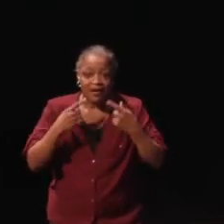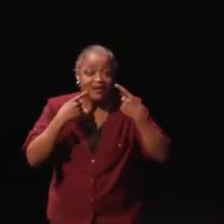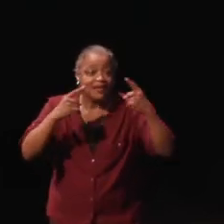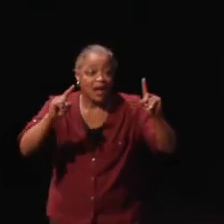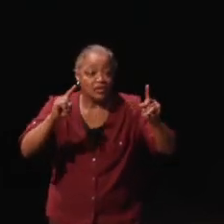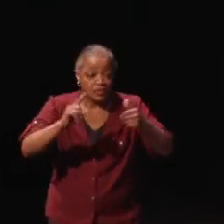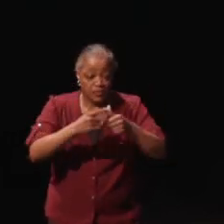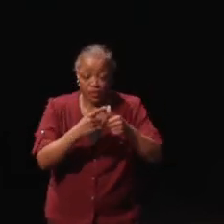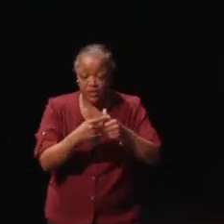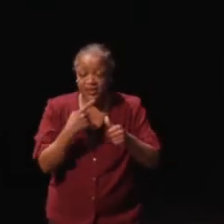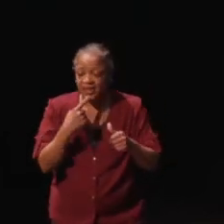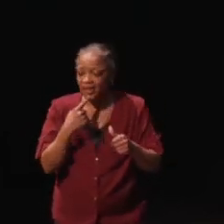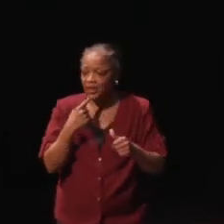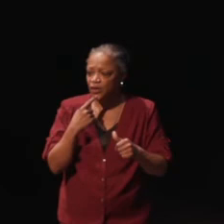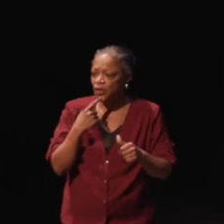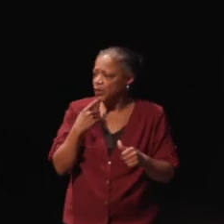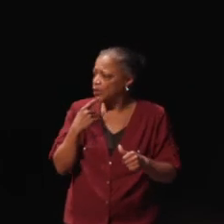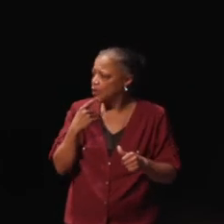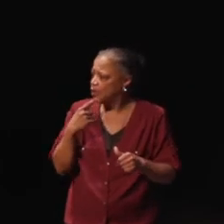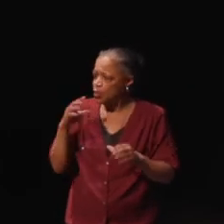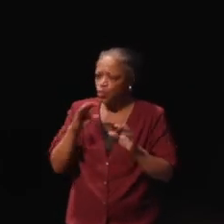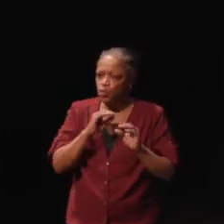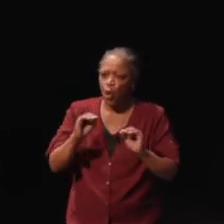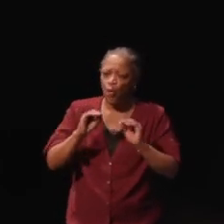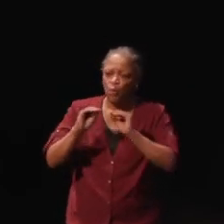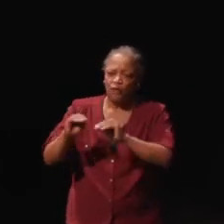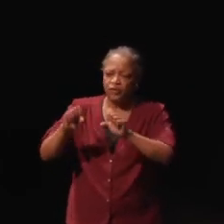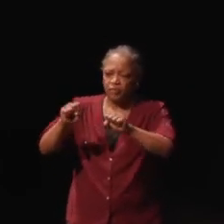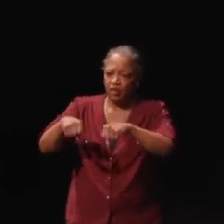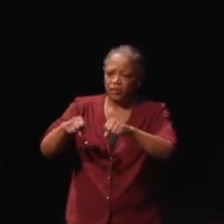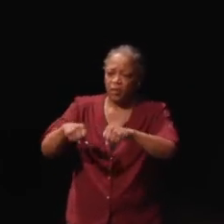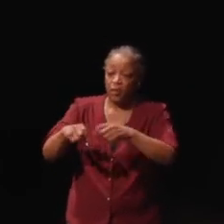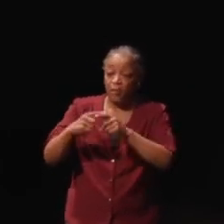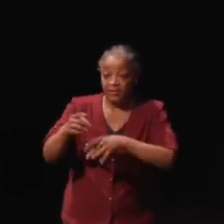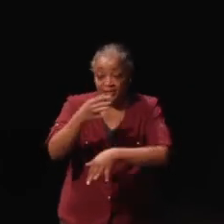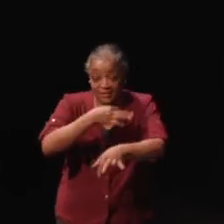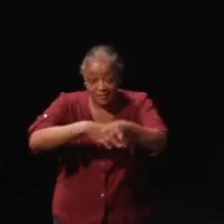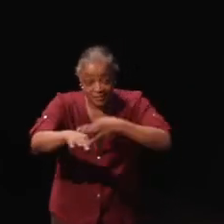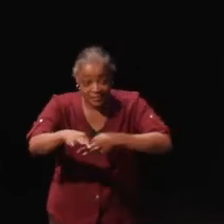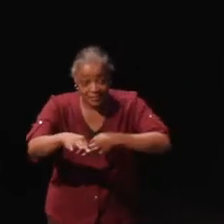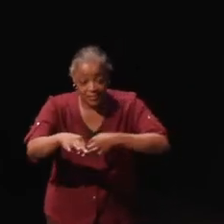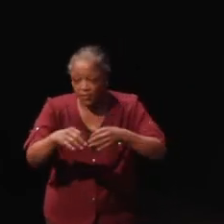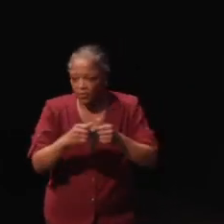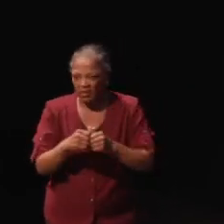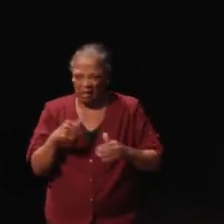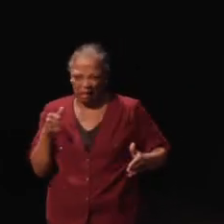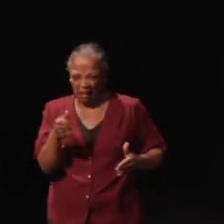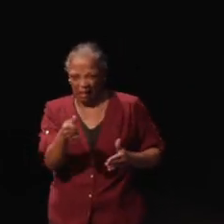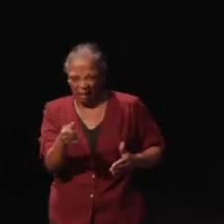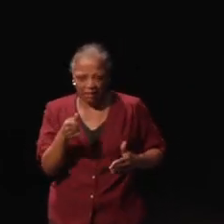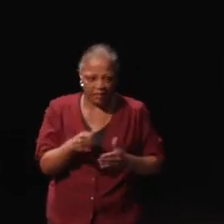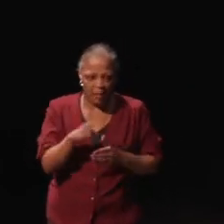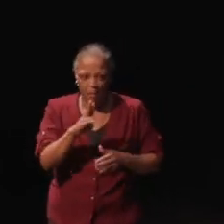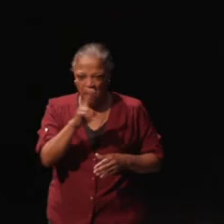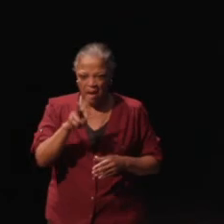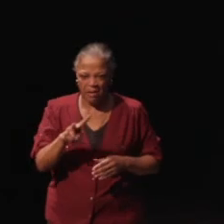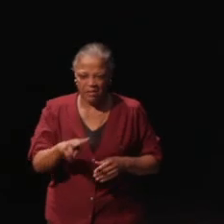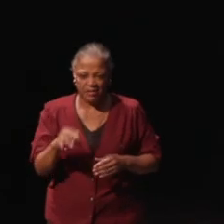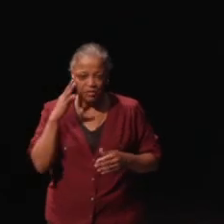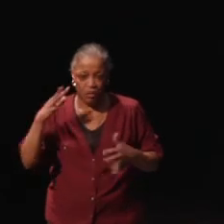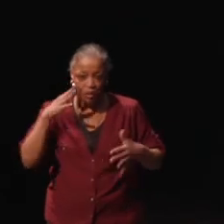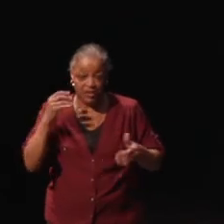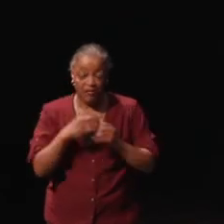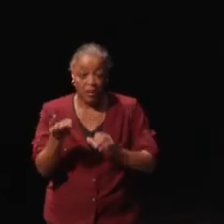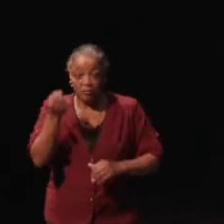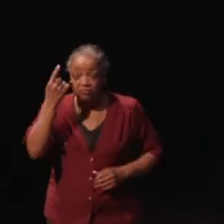announcement first in it where it said, oh, no moves possible. But instead we replaced it with just a buzzing sound. And everybody